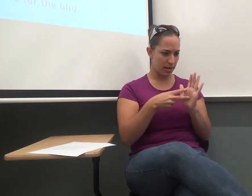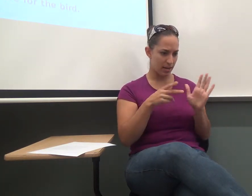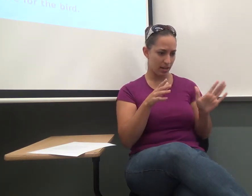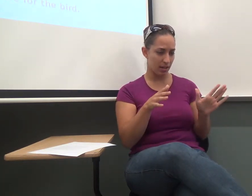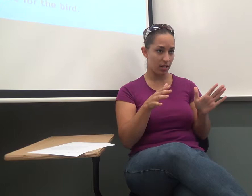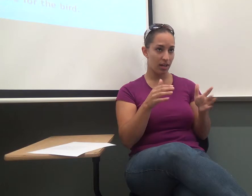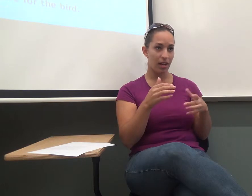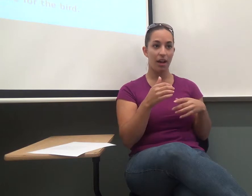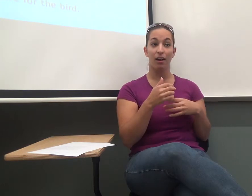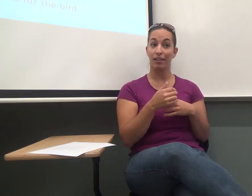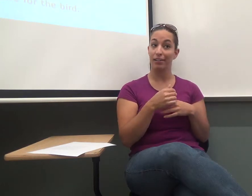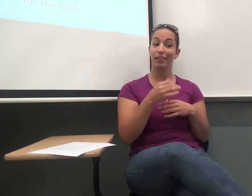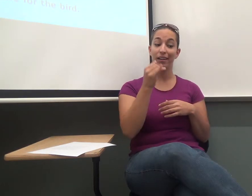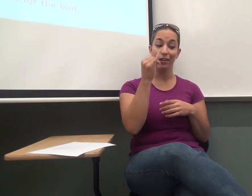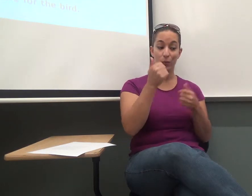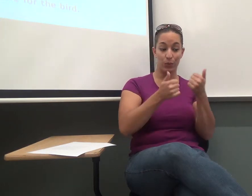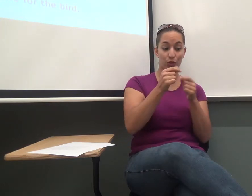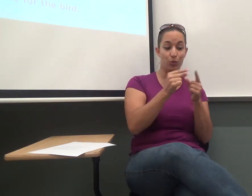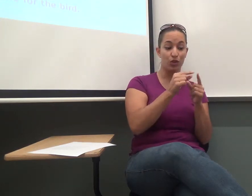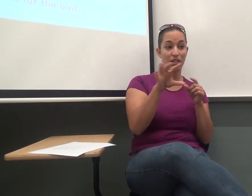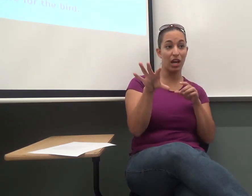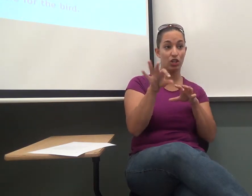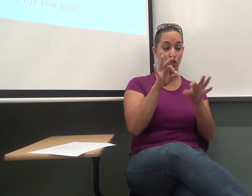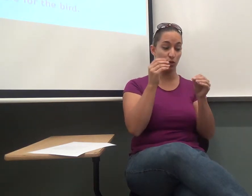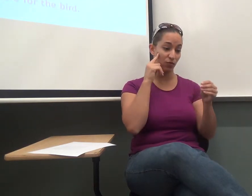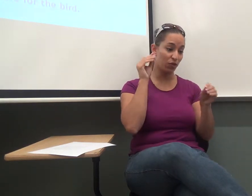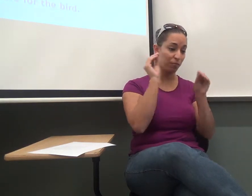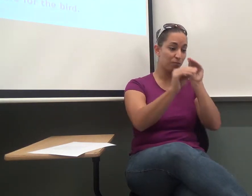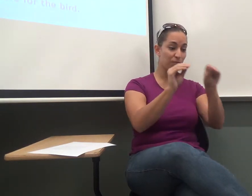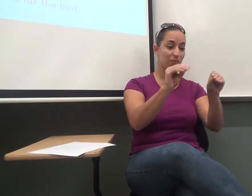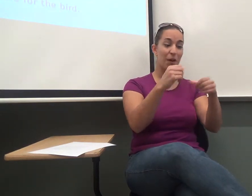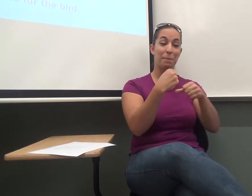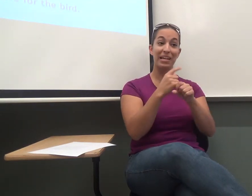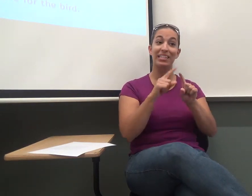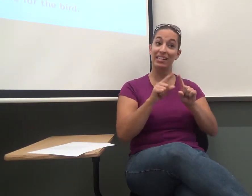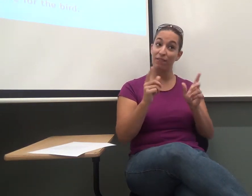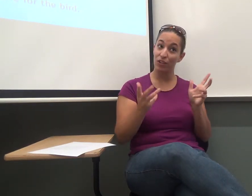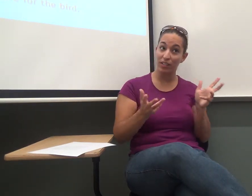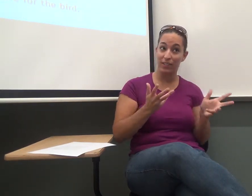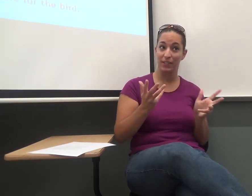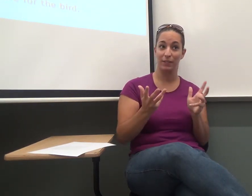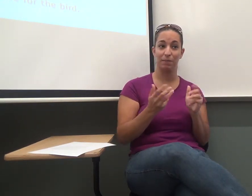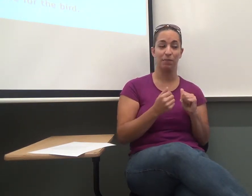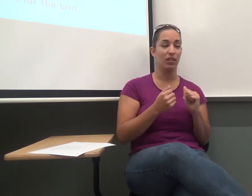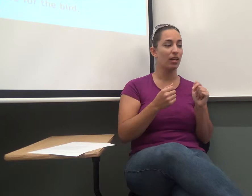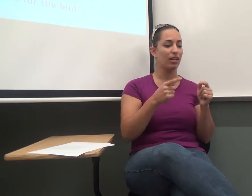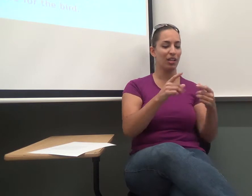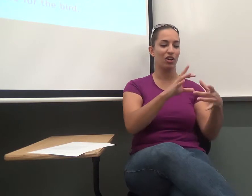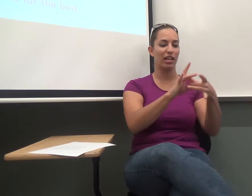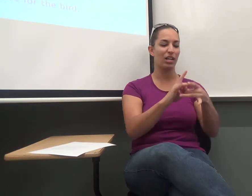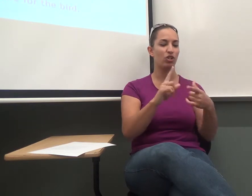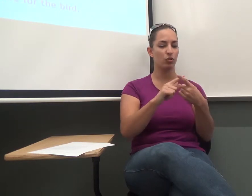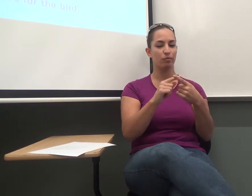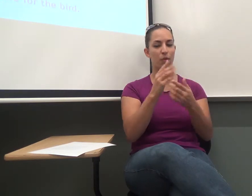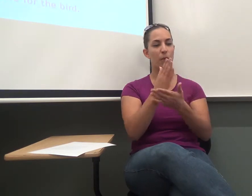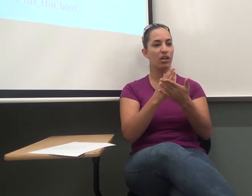I choose and their relationship to being a part of speech. Right? Because I have